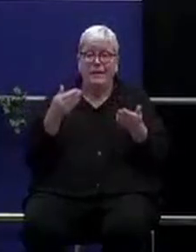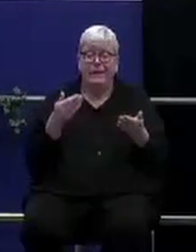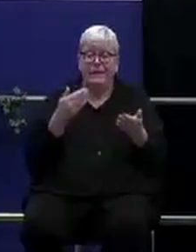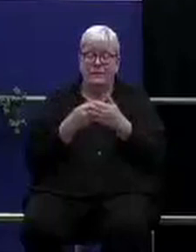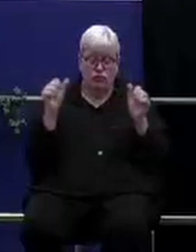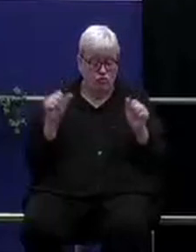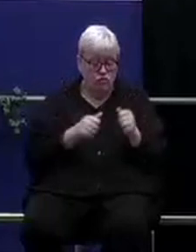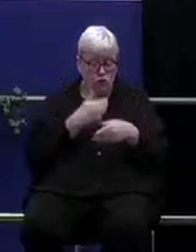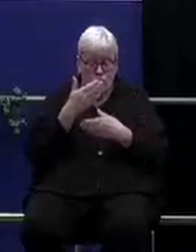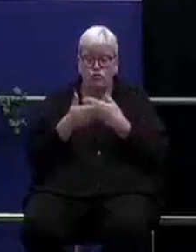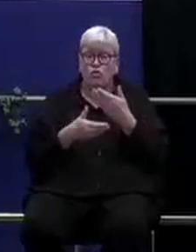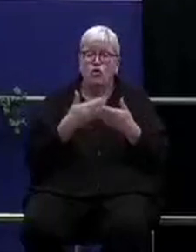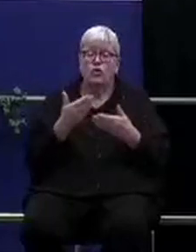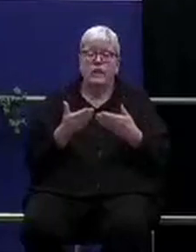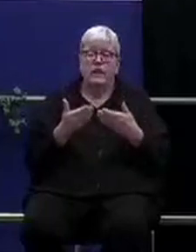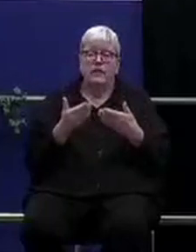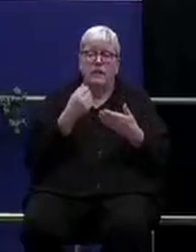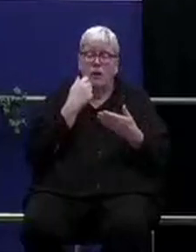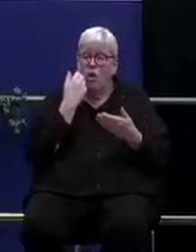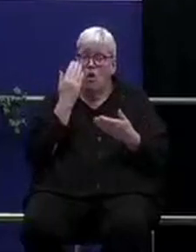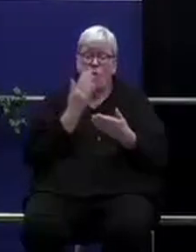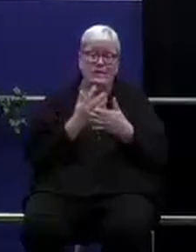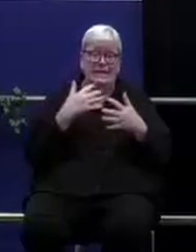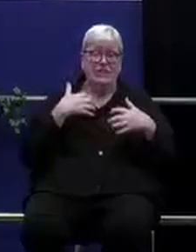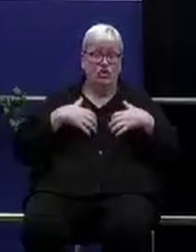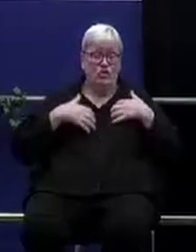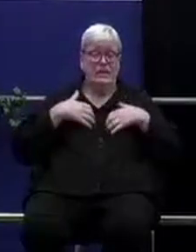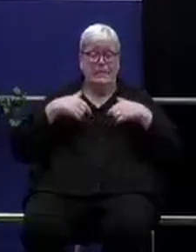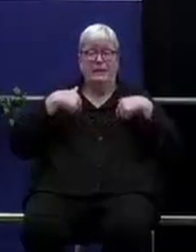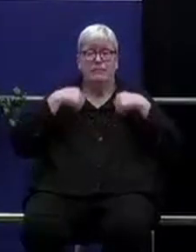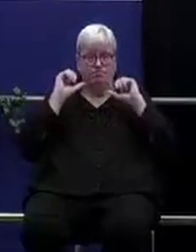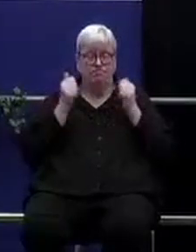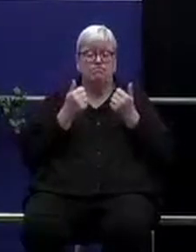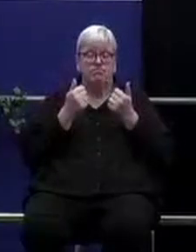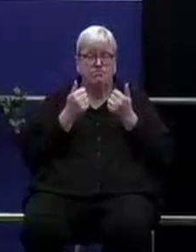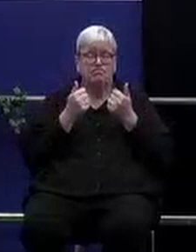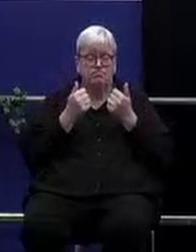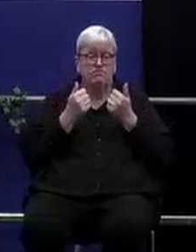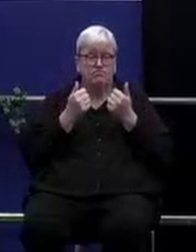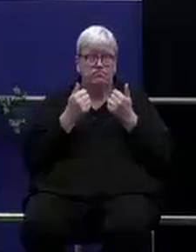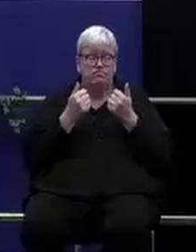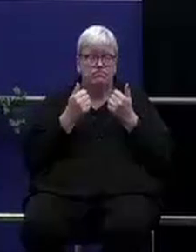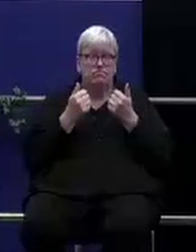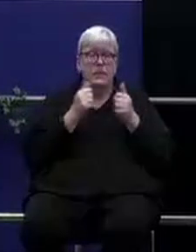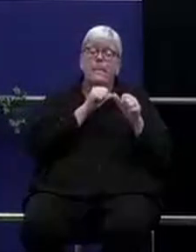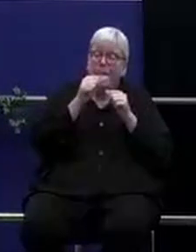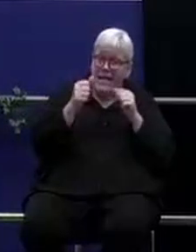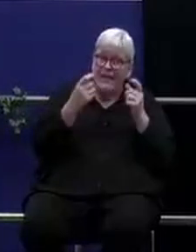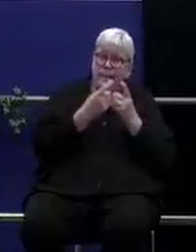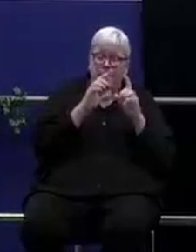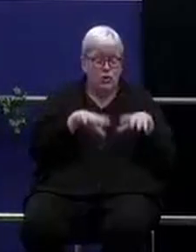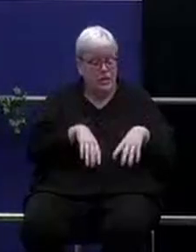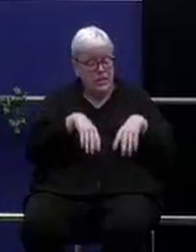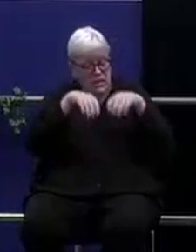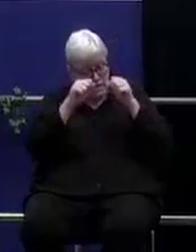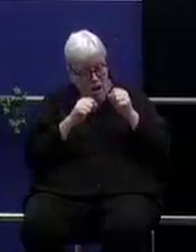short story is always something that's interested me. That kind of idea of you start the story as late as